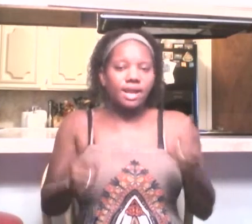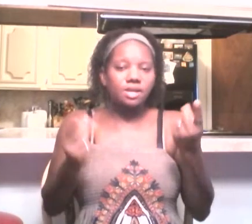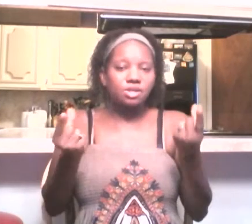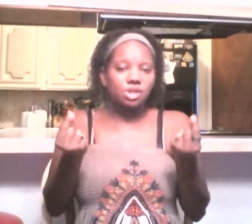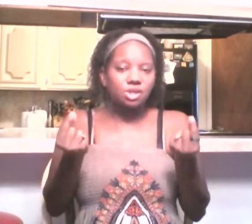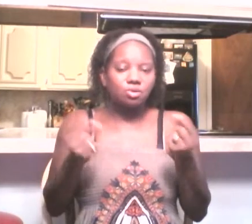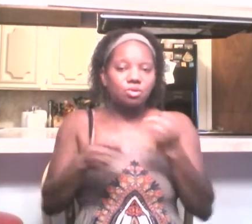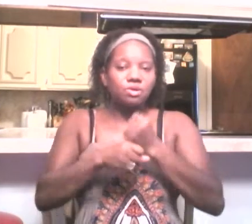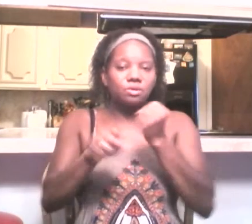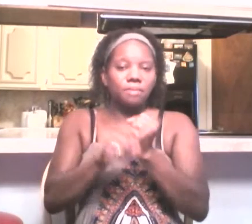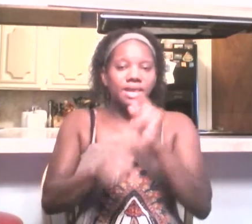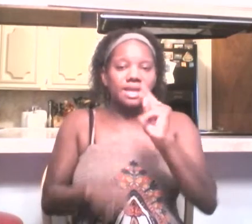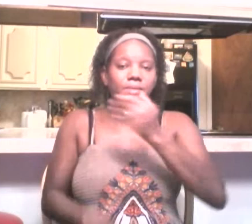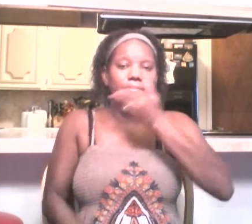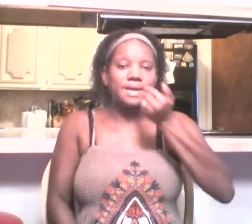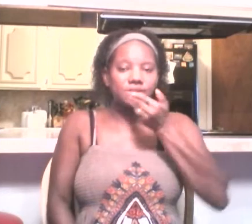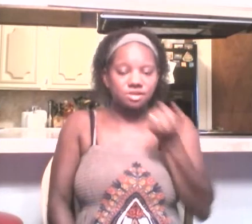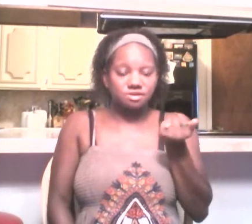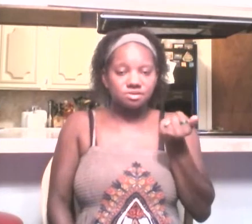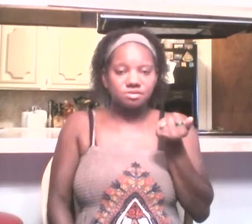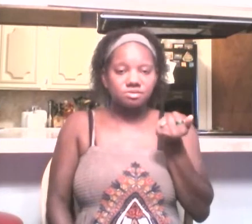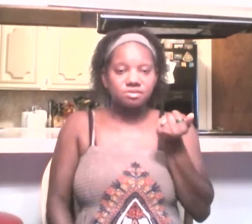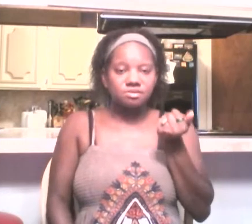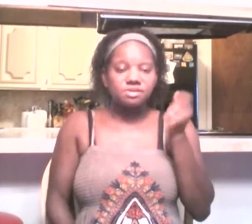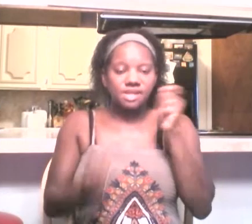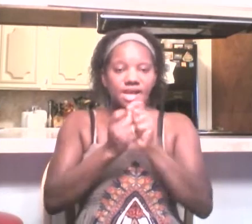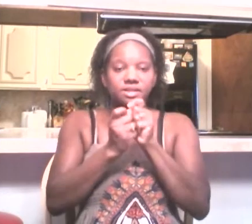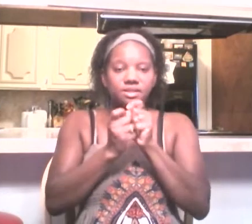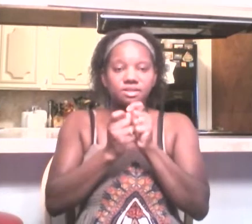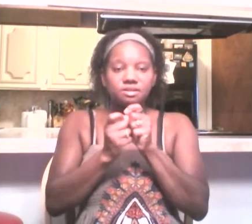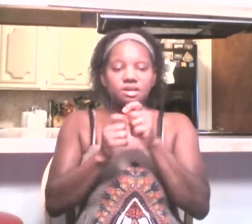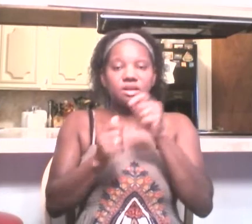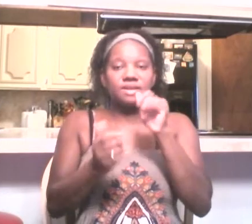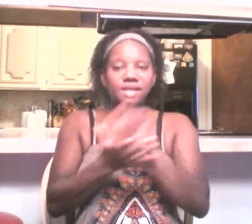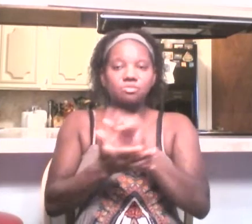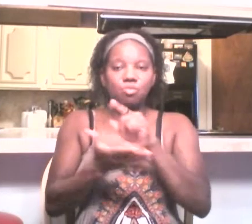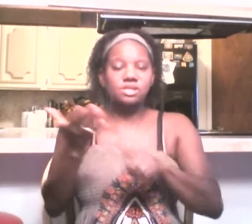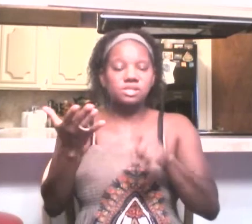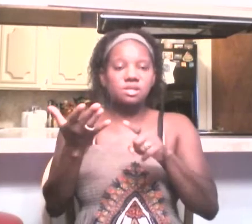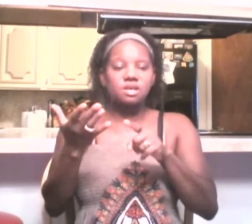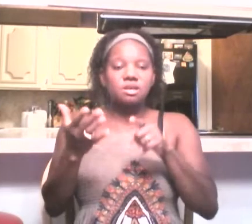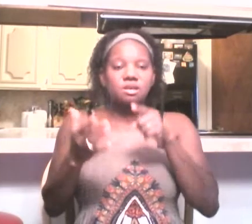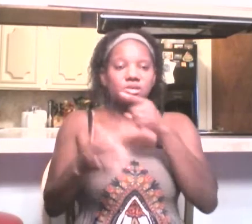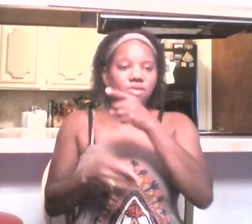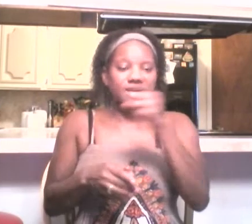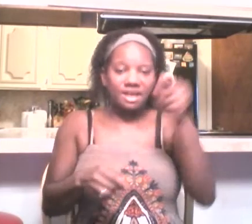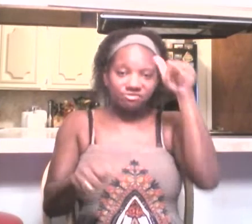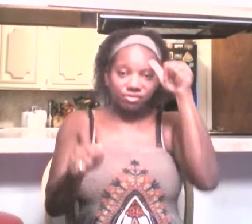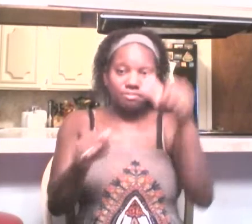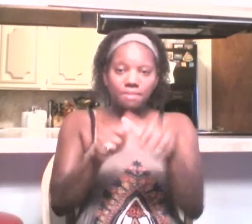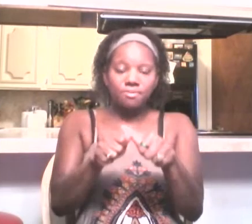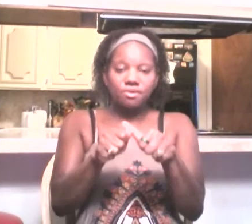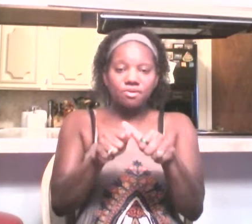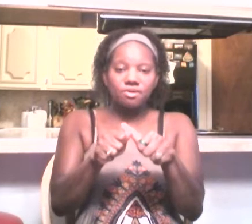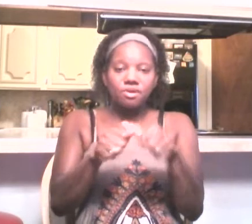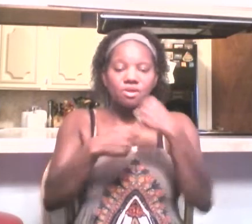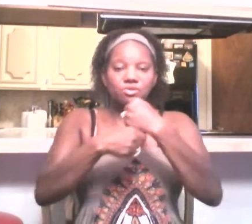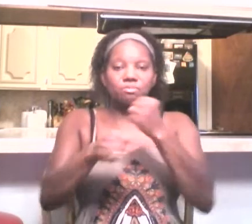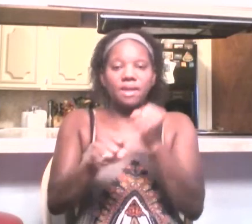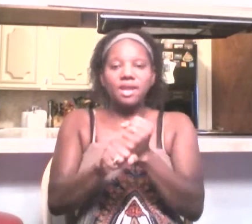I do to make it better? Exactly. And that's what guys have to remember. To make